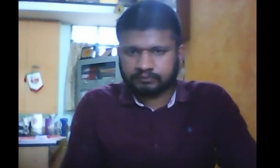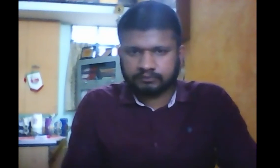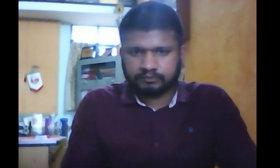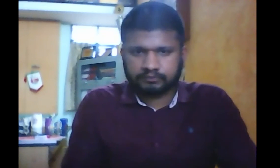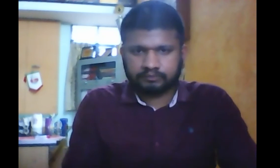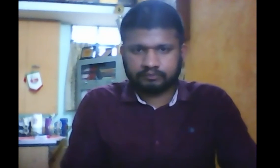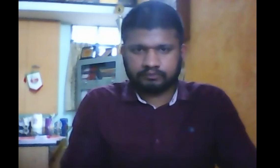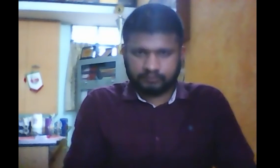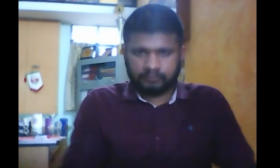Q and question.